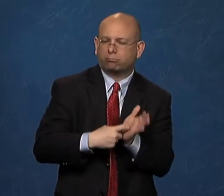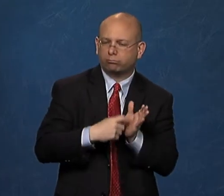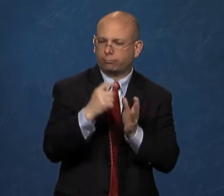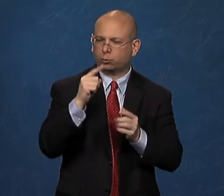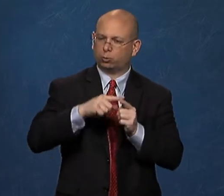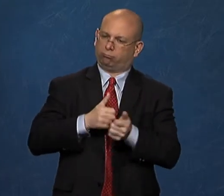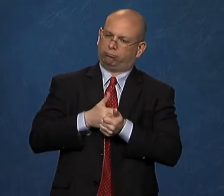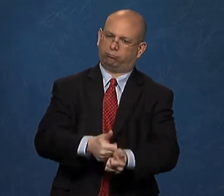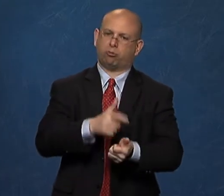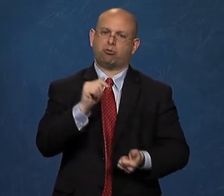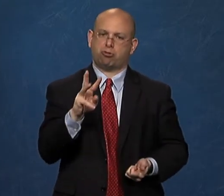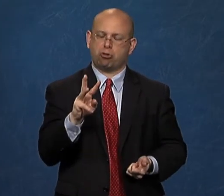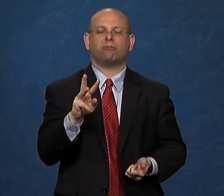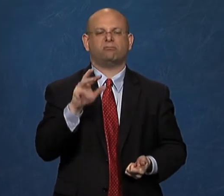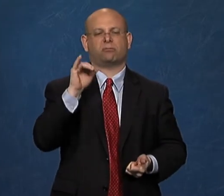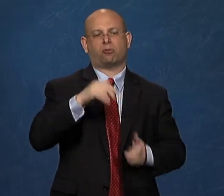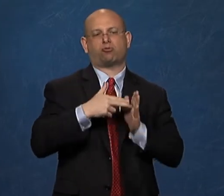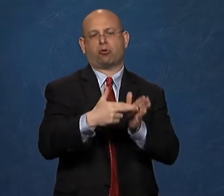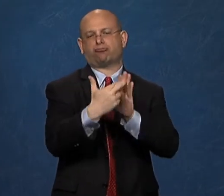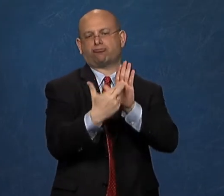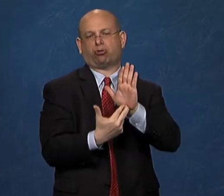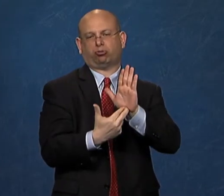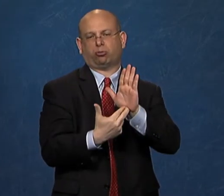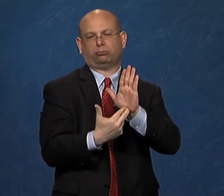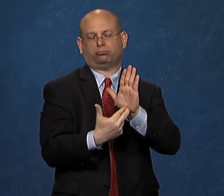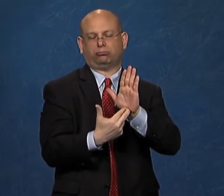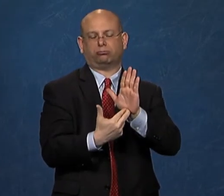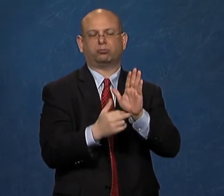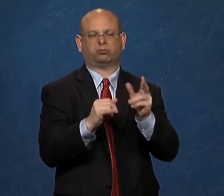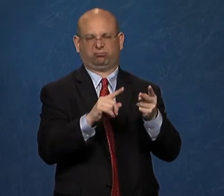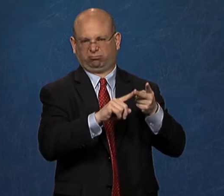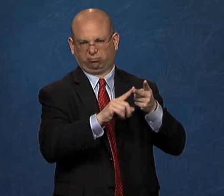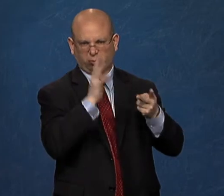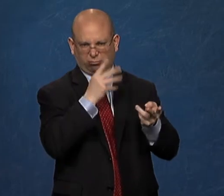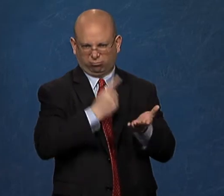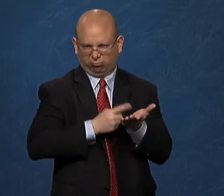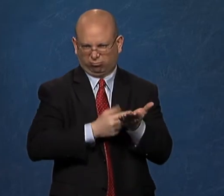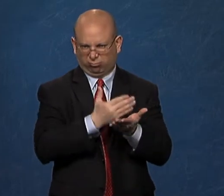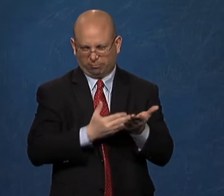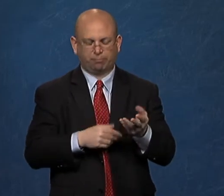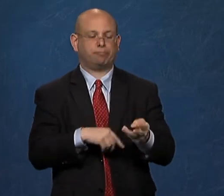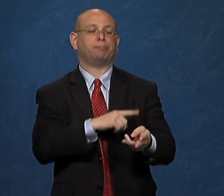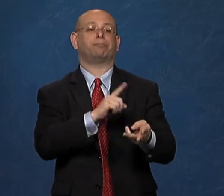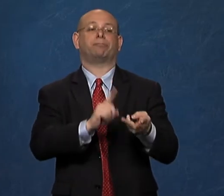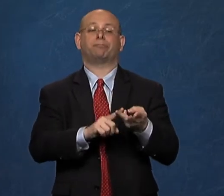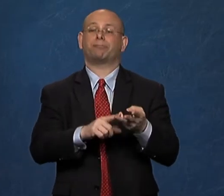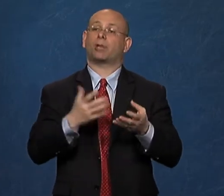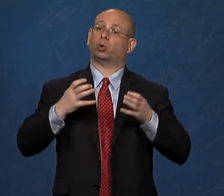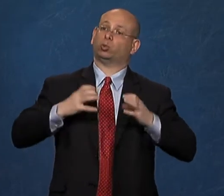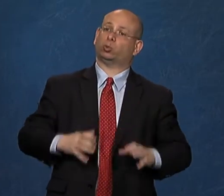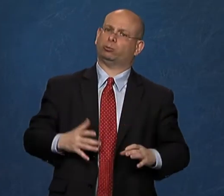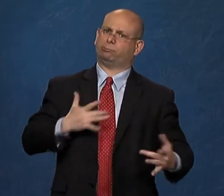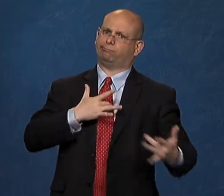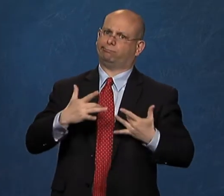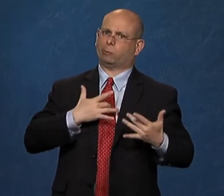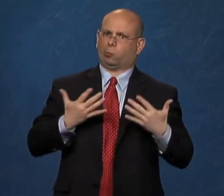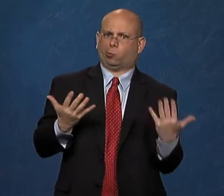with specifics in regards to how the law can be complied by. So those are the regulations that I'll be covering. Thirdly, I'll move into the